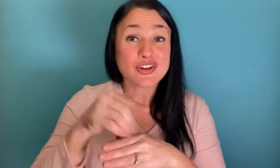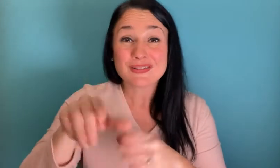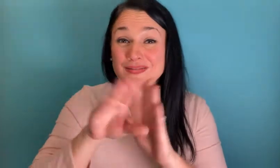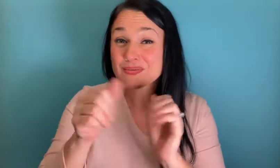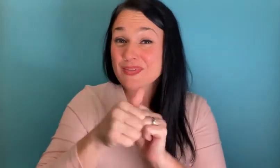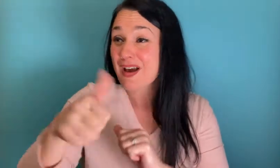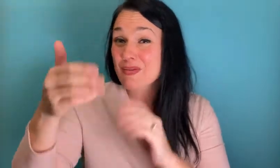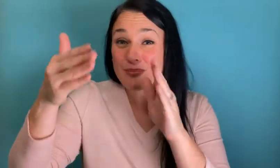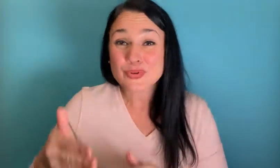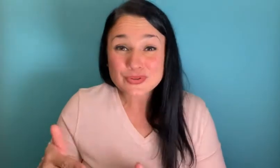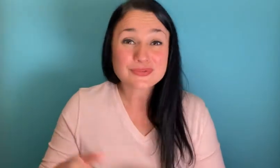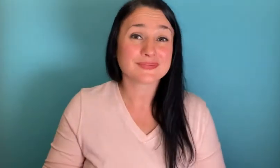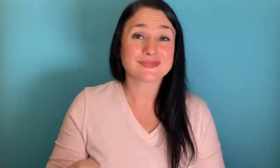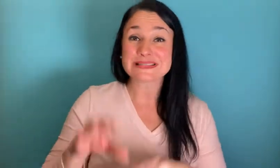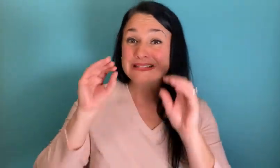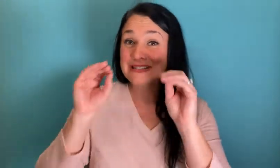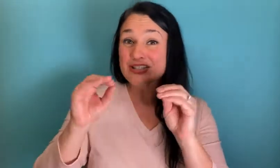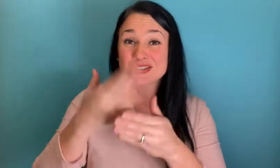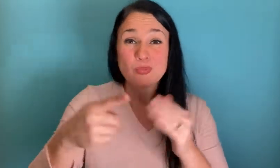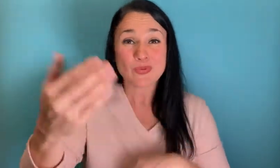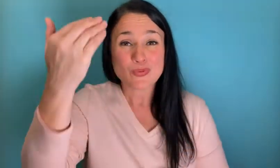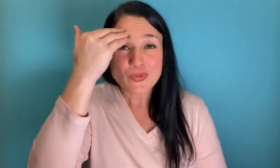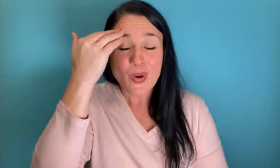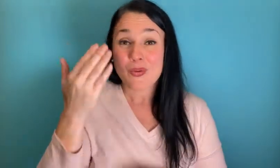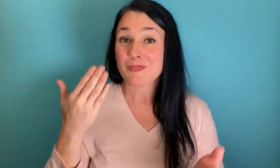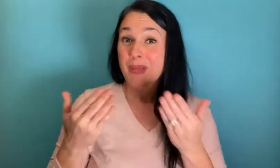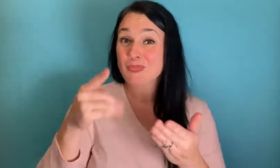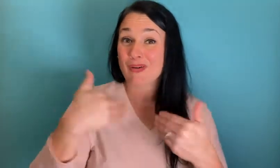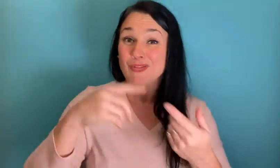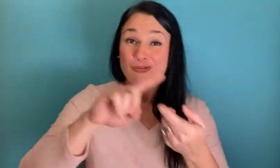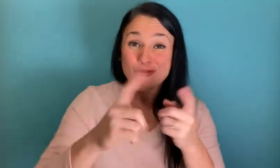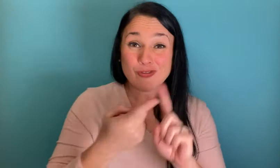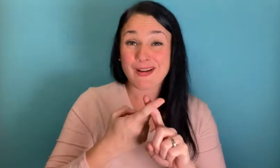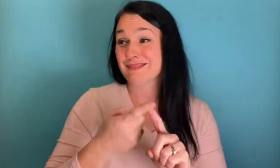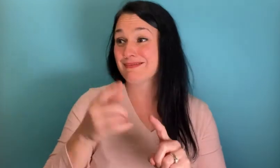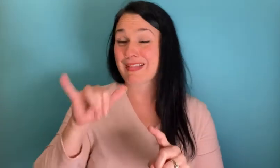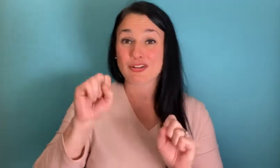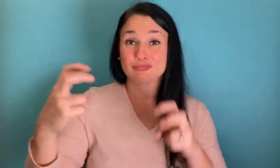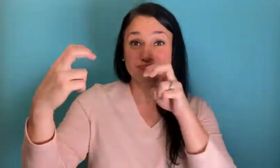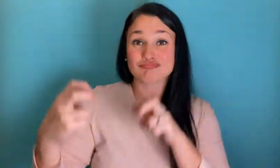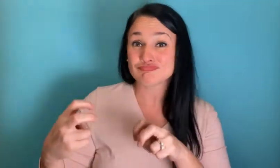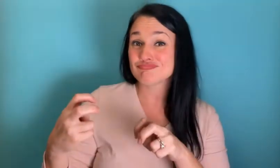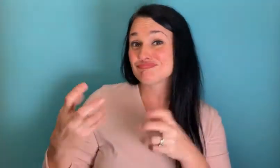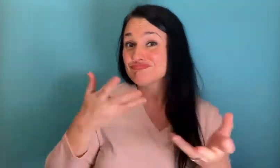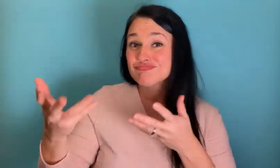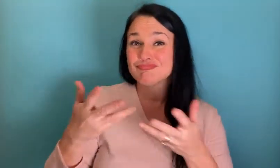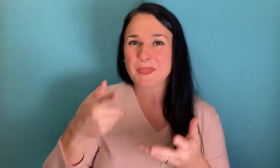practice, memorize, and share them with another person. Teach somebody you know. Maybe you have a friend that could sit with you and